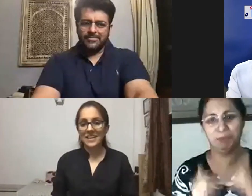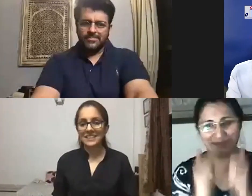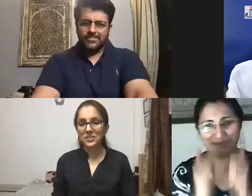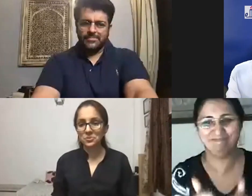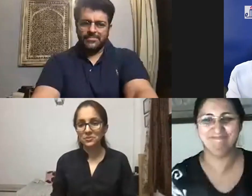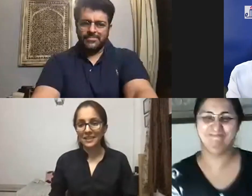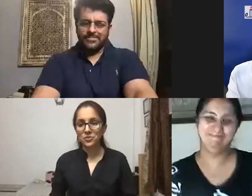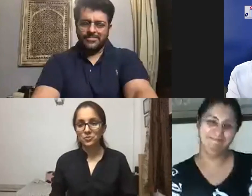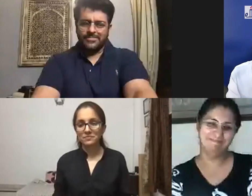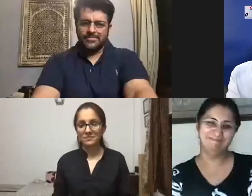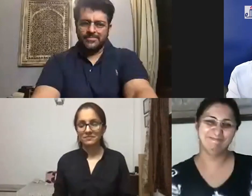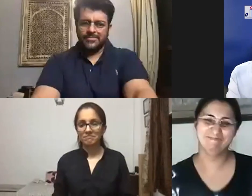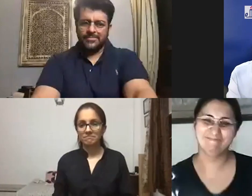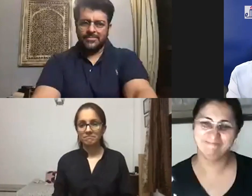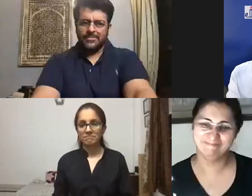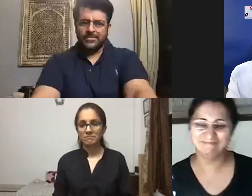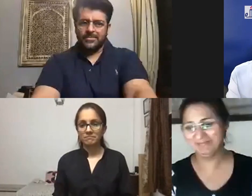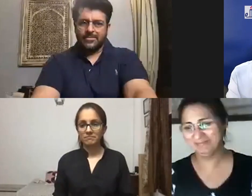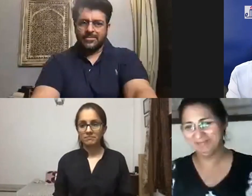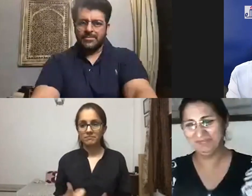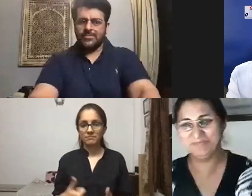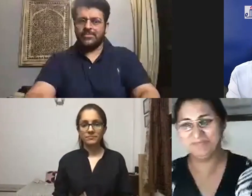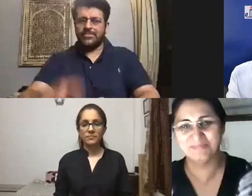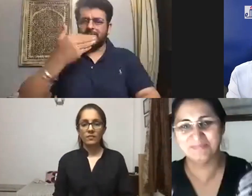All right. Thank you. Thank you.